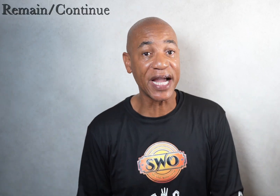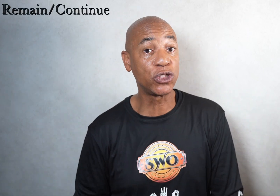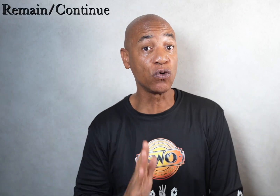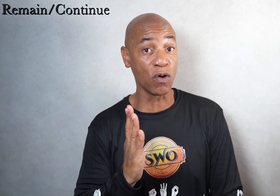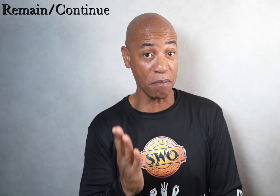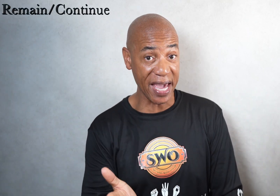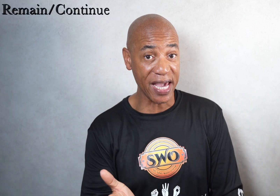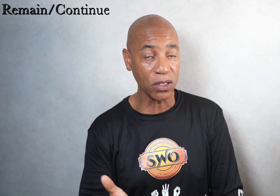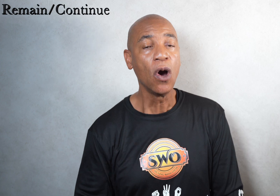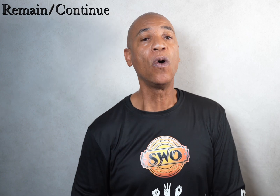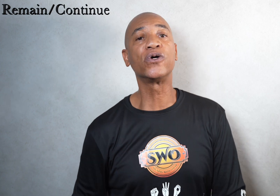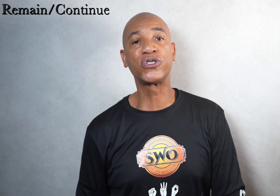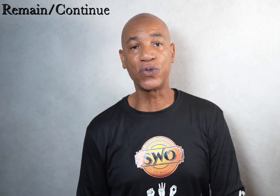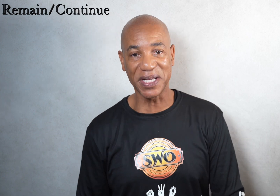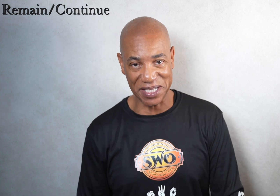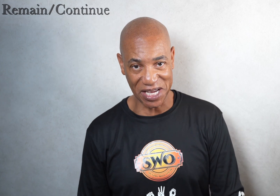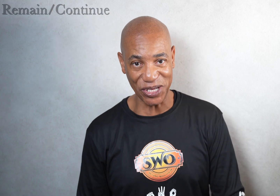to remain or to continue.